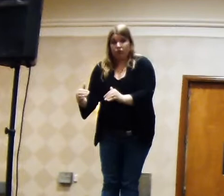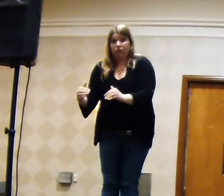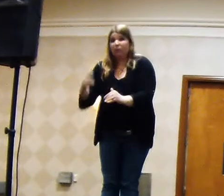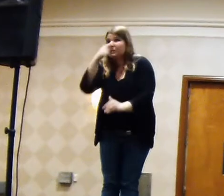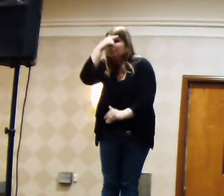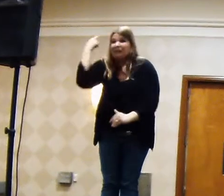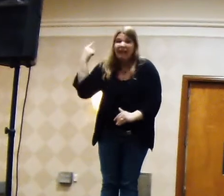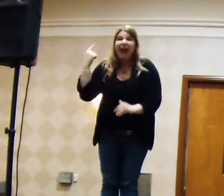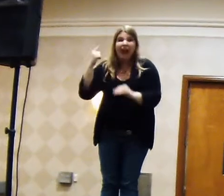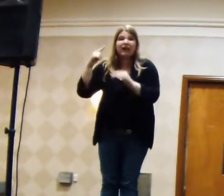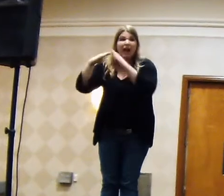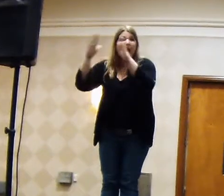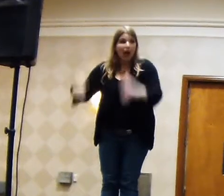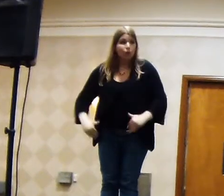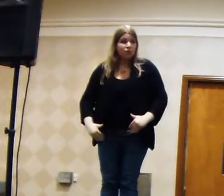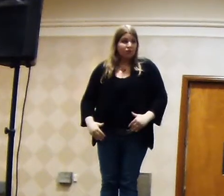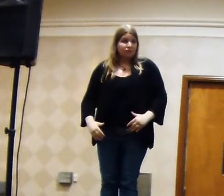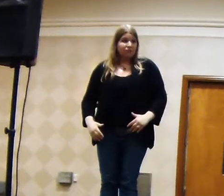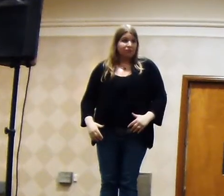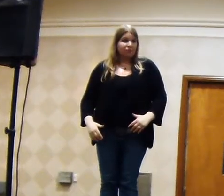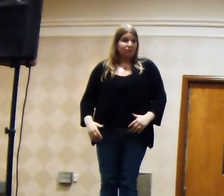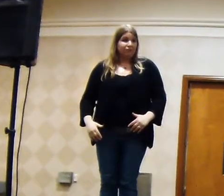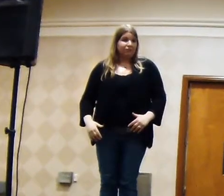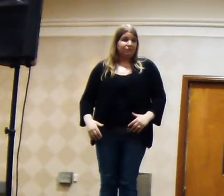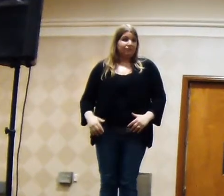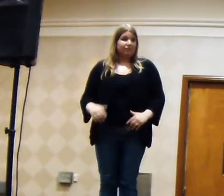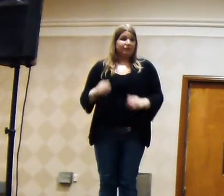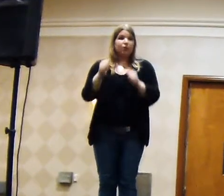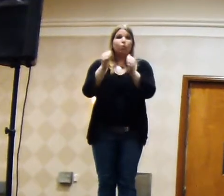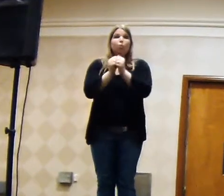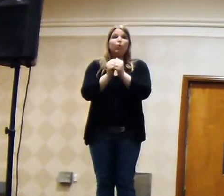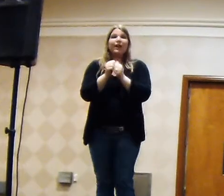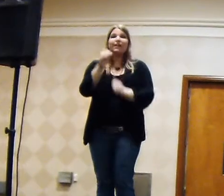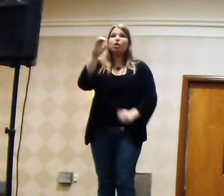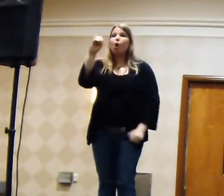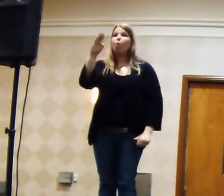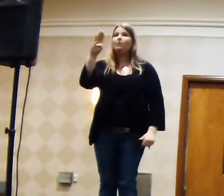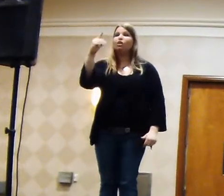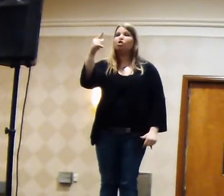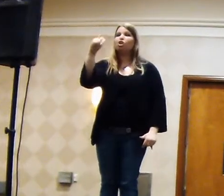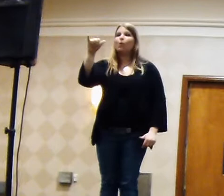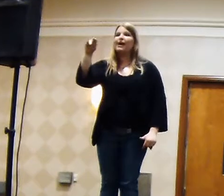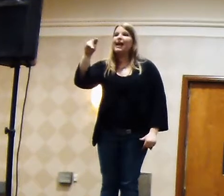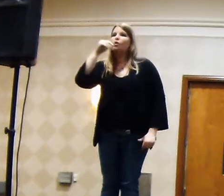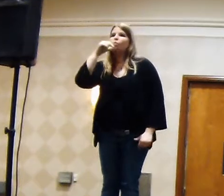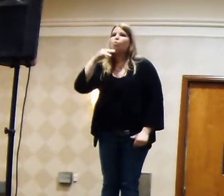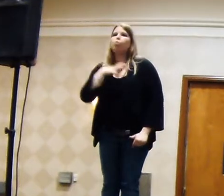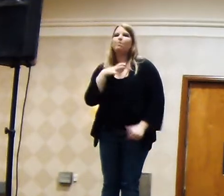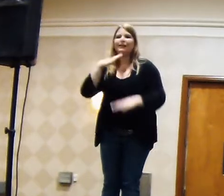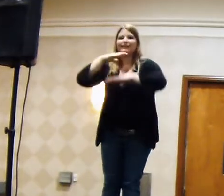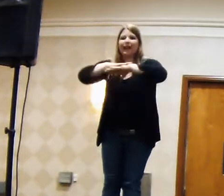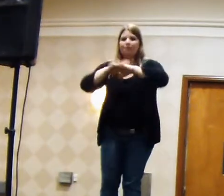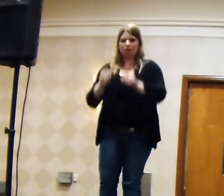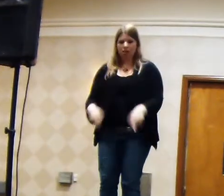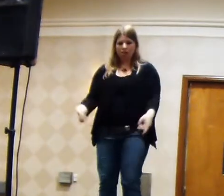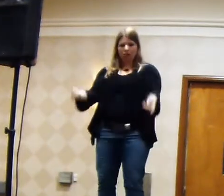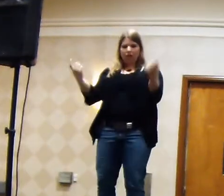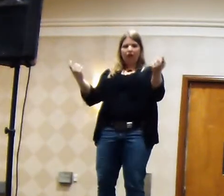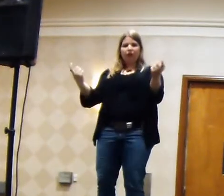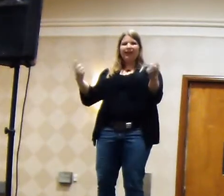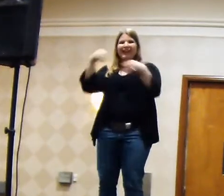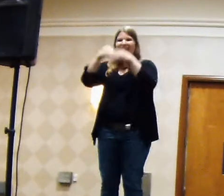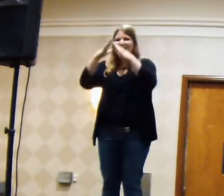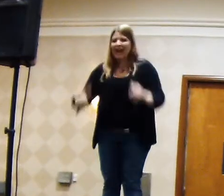lacquer, with nothing but a 1930s gynecological table in the middle of the true story. And